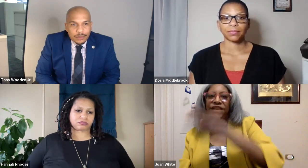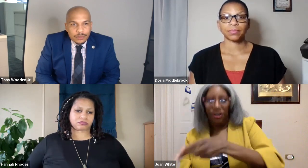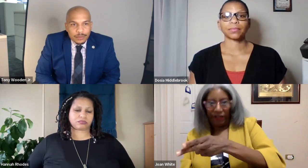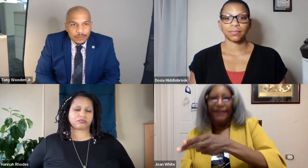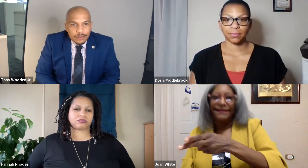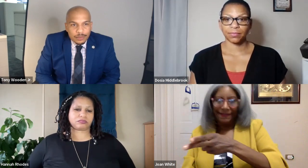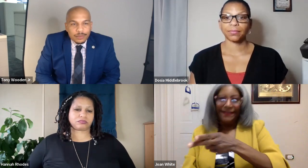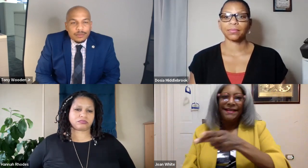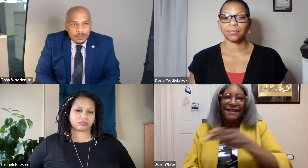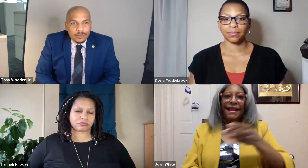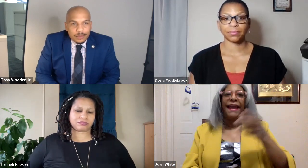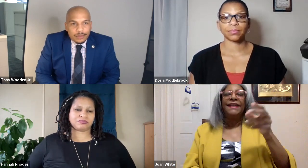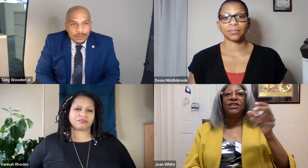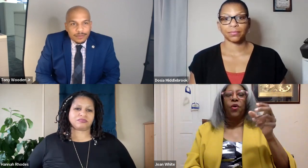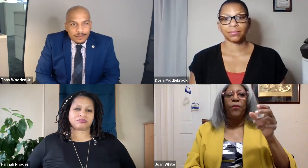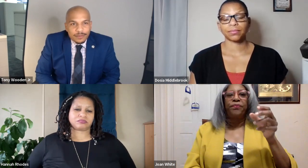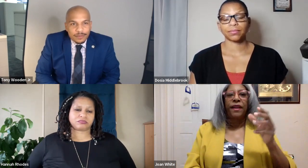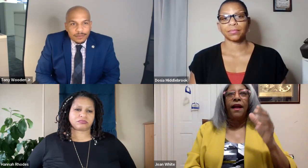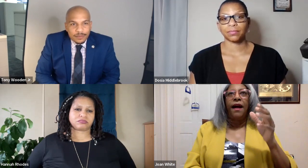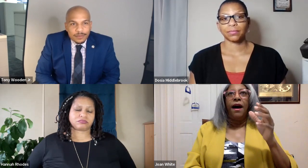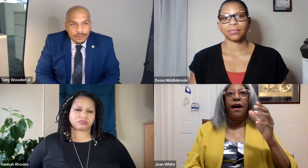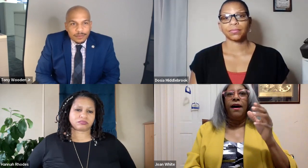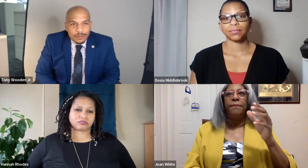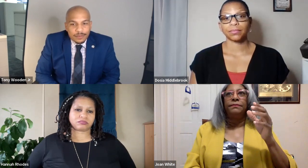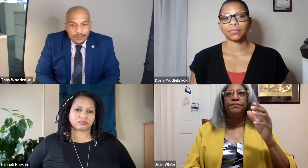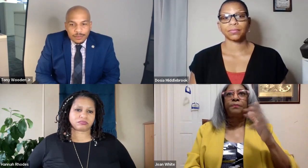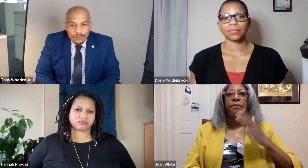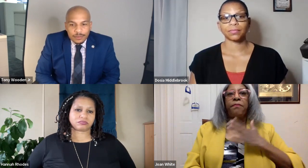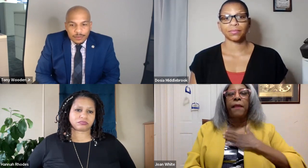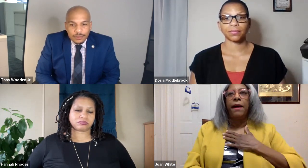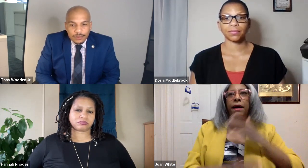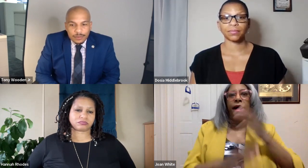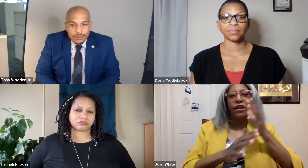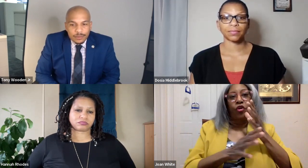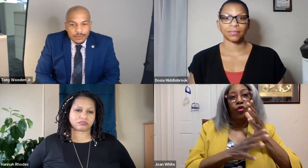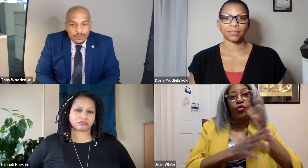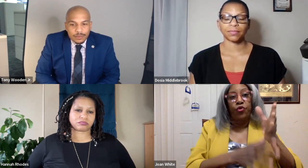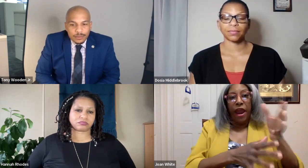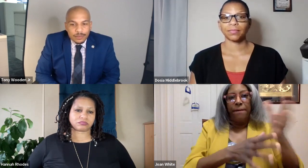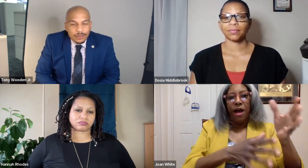And the offspring from them are either deaf or hard of hearing.